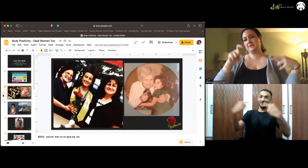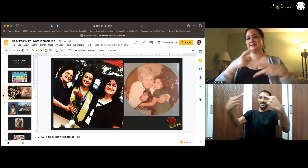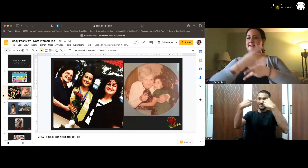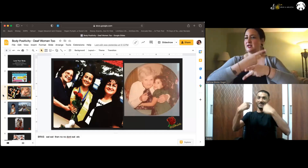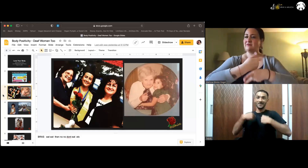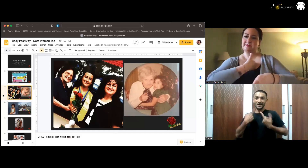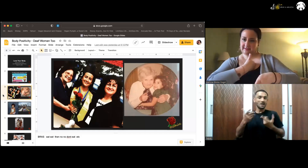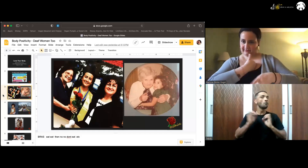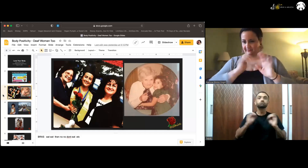I looked.